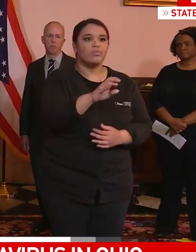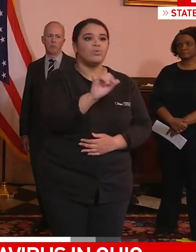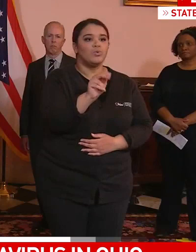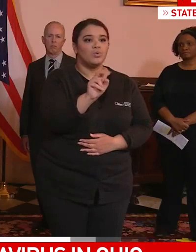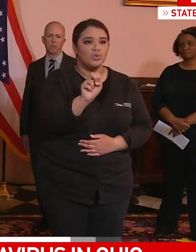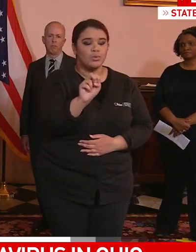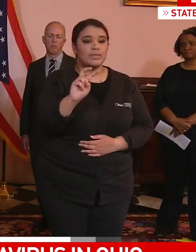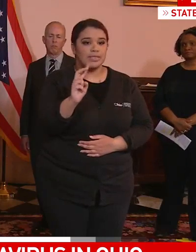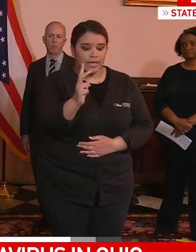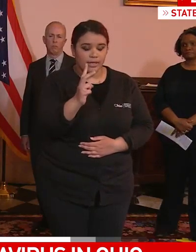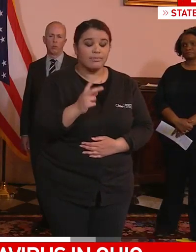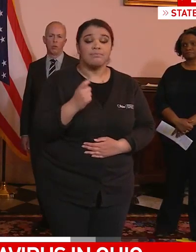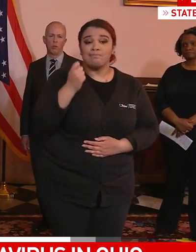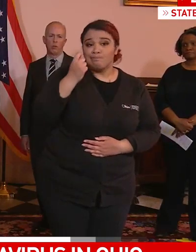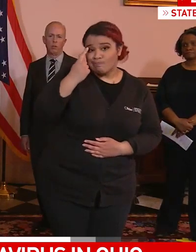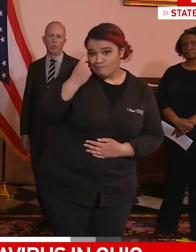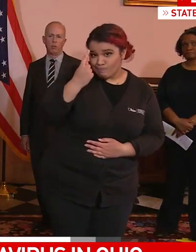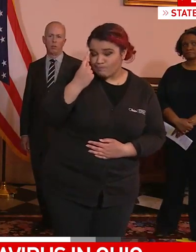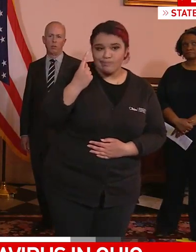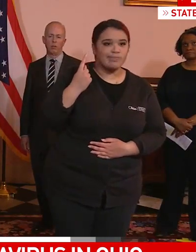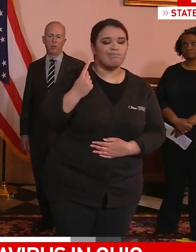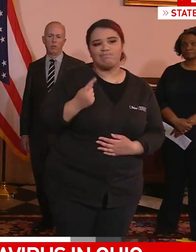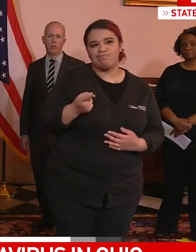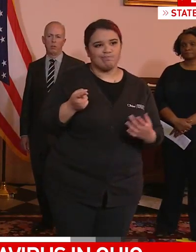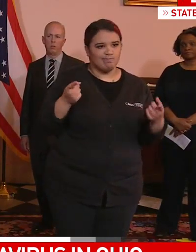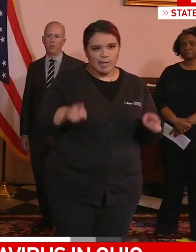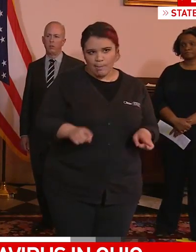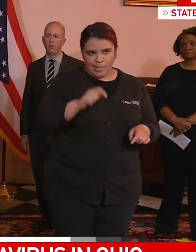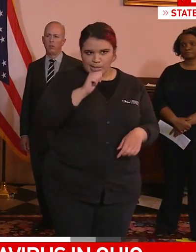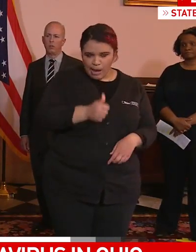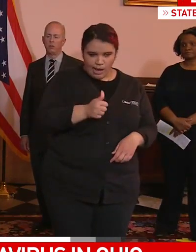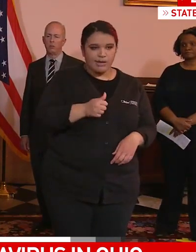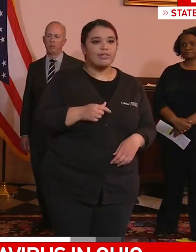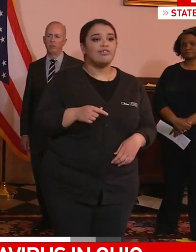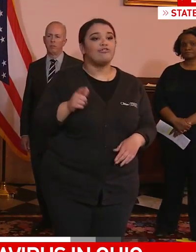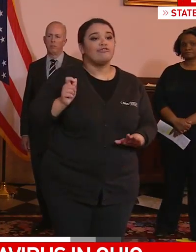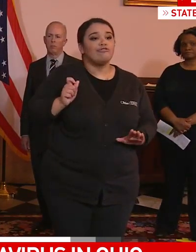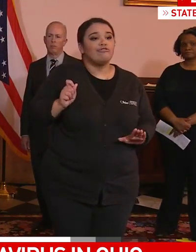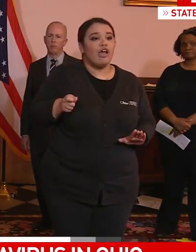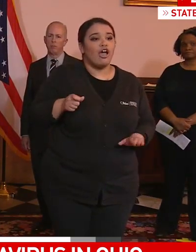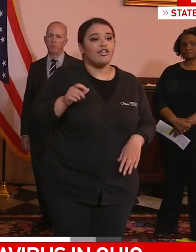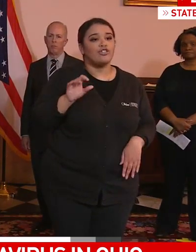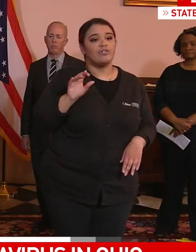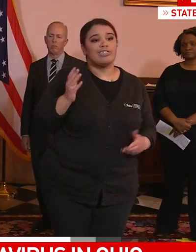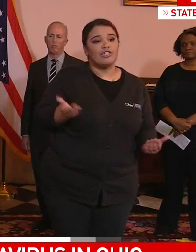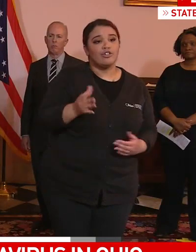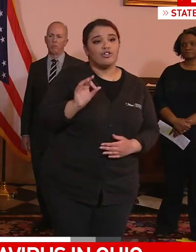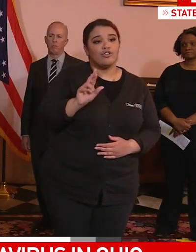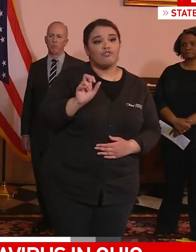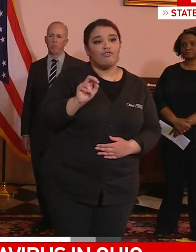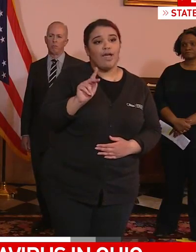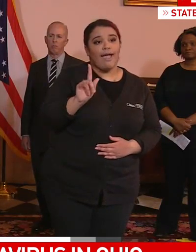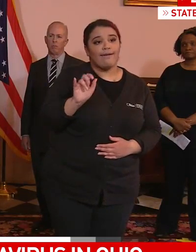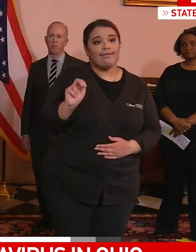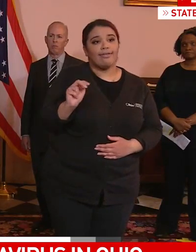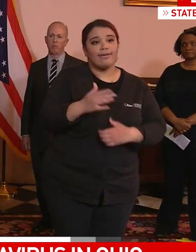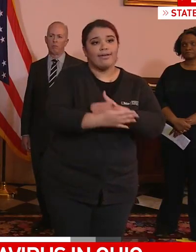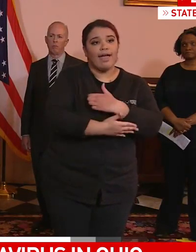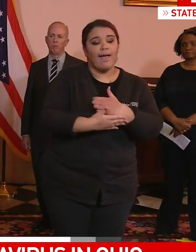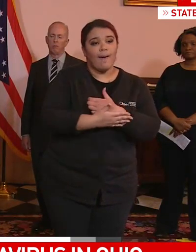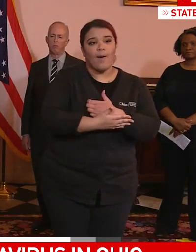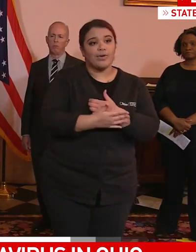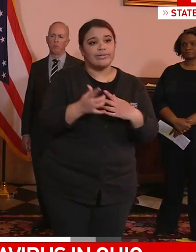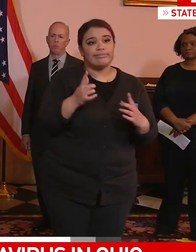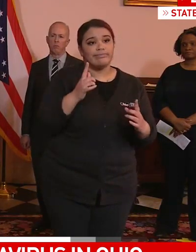County who made a different decision, and we were faced at 10 o'clock last night when we made